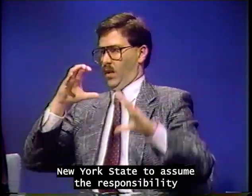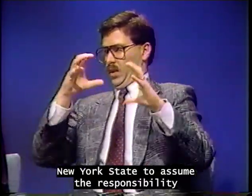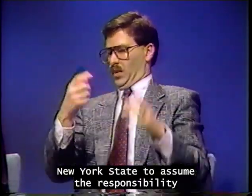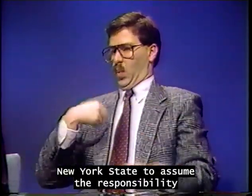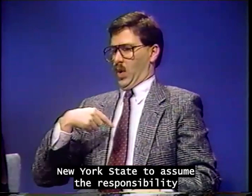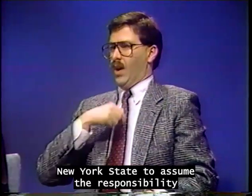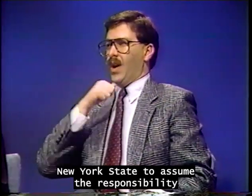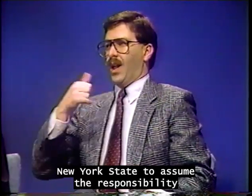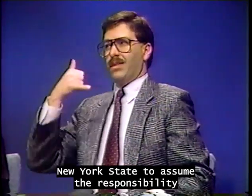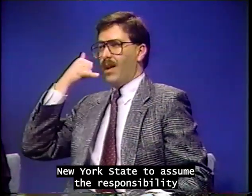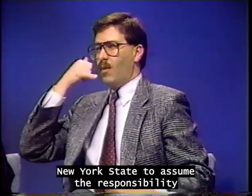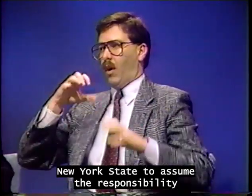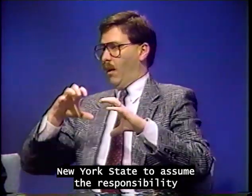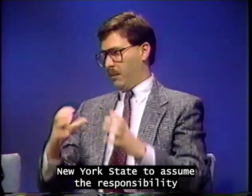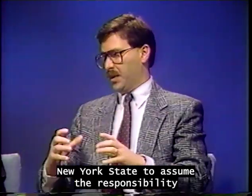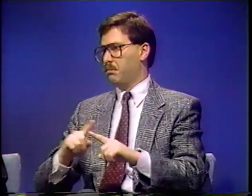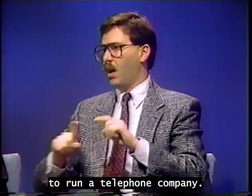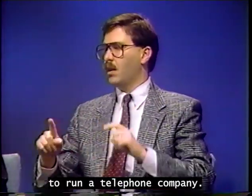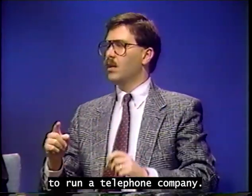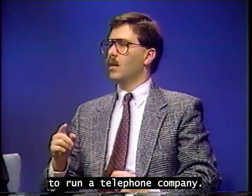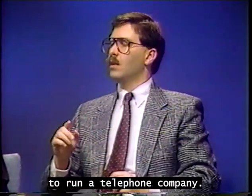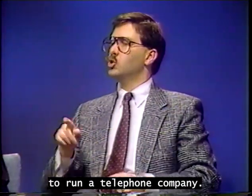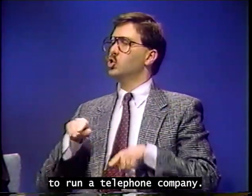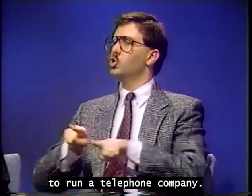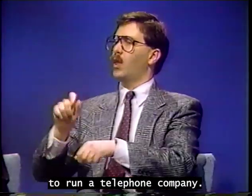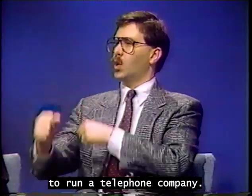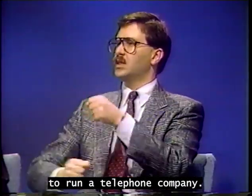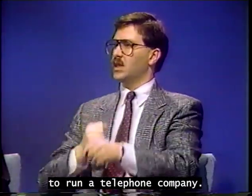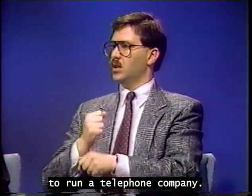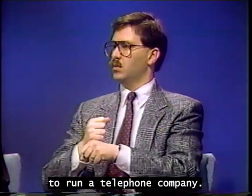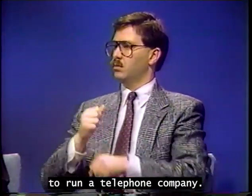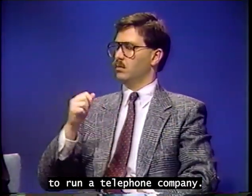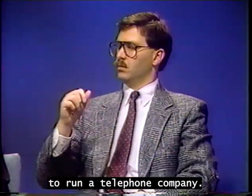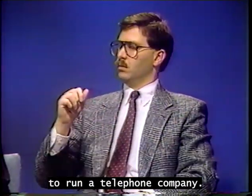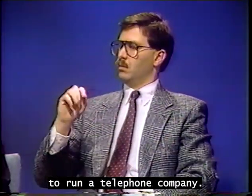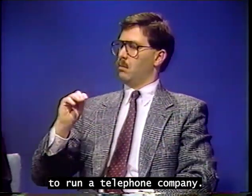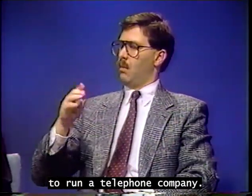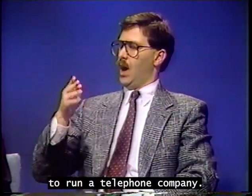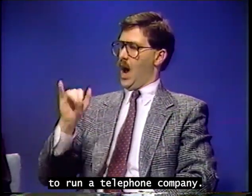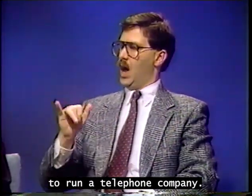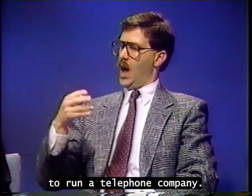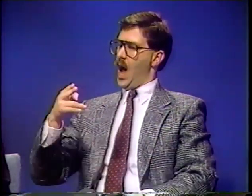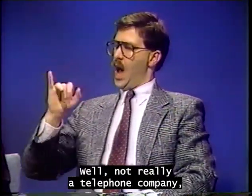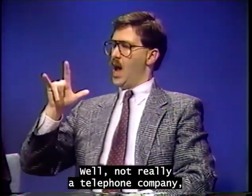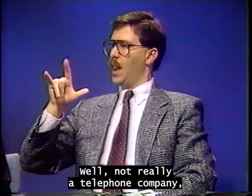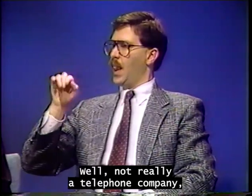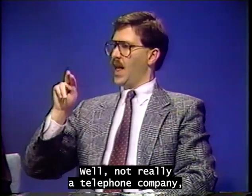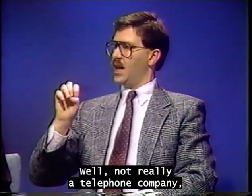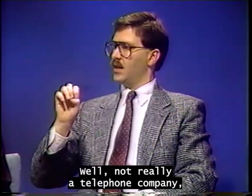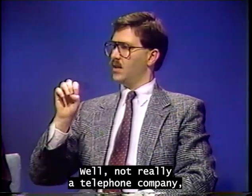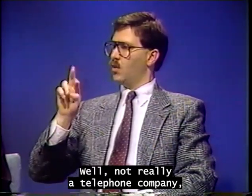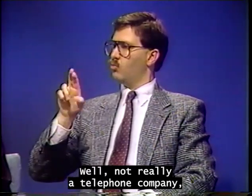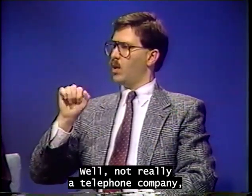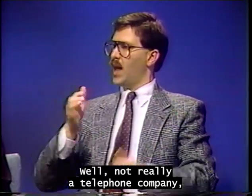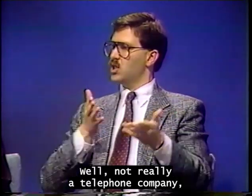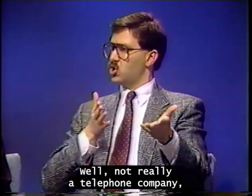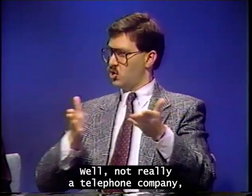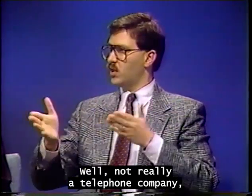the responsibility to run a telephone company. Well, not really a telephone